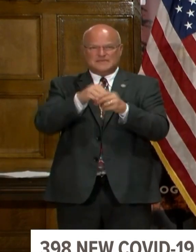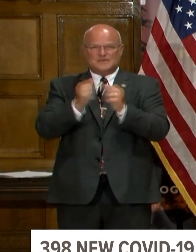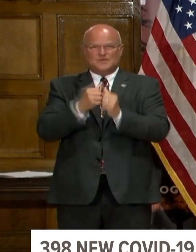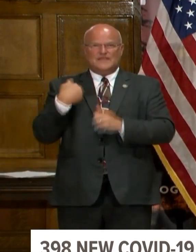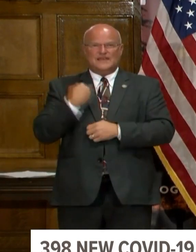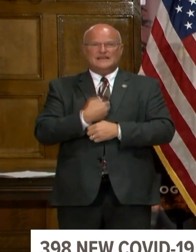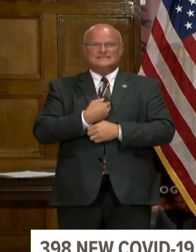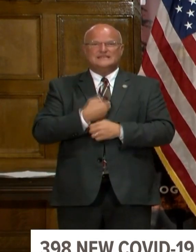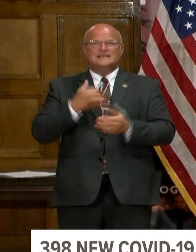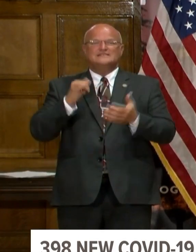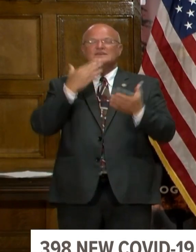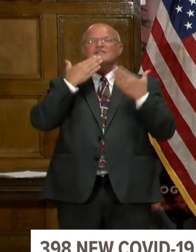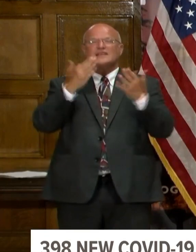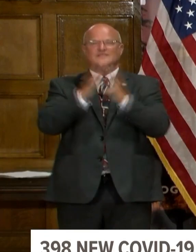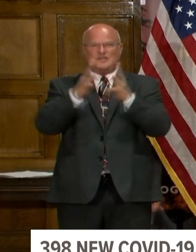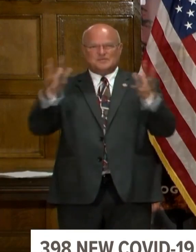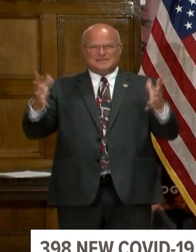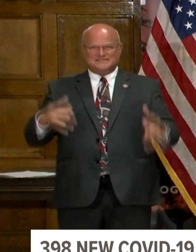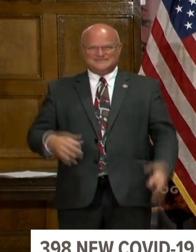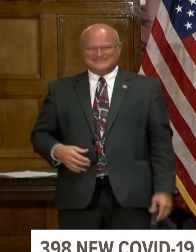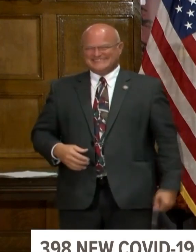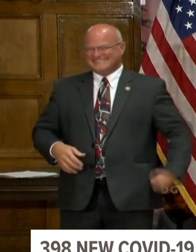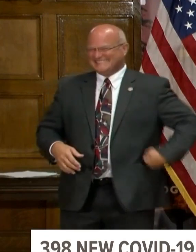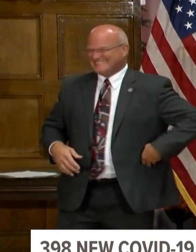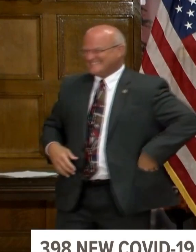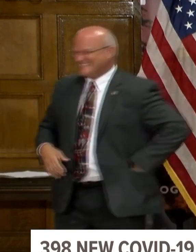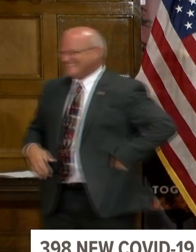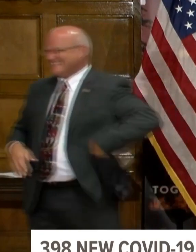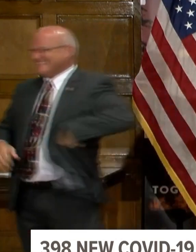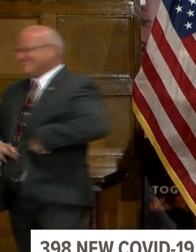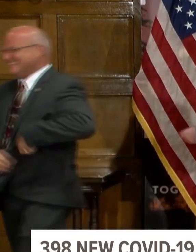in it. With that, thank you very much.